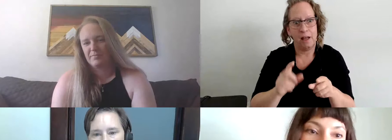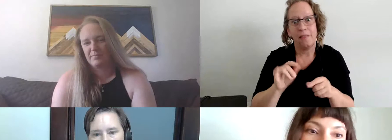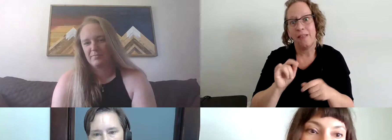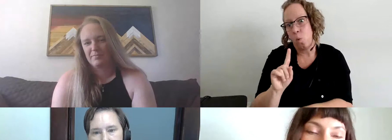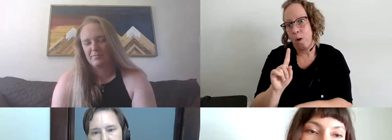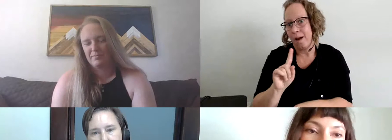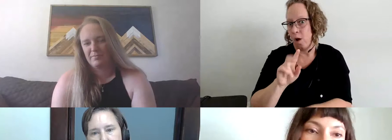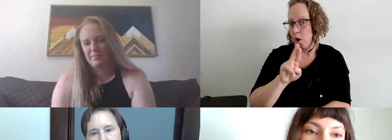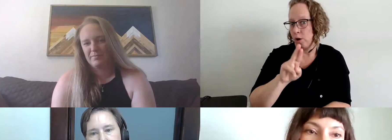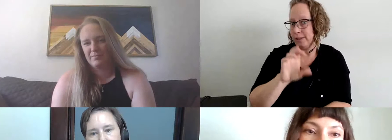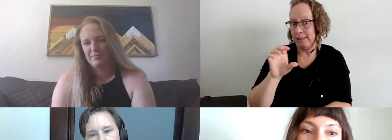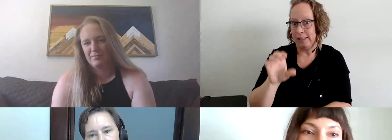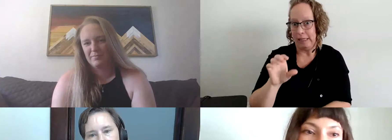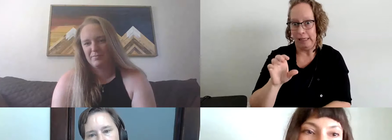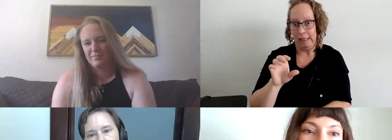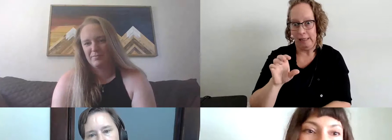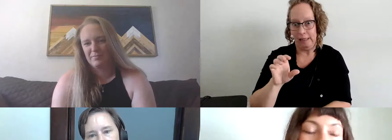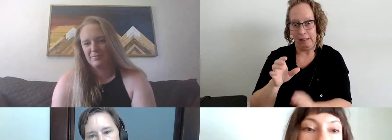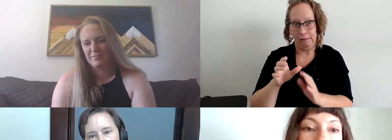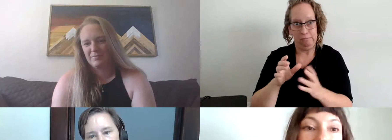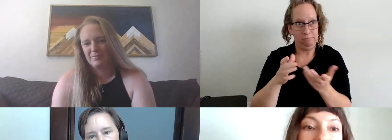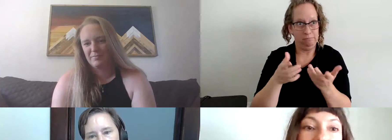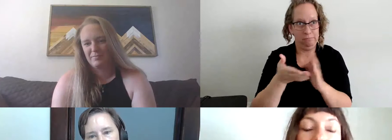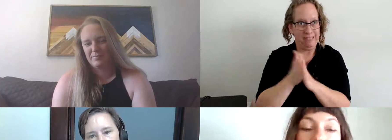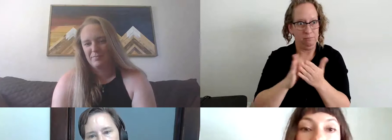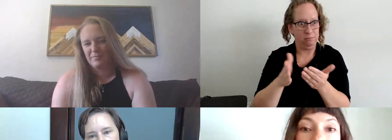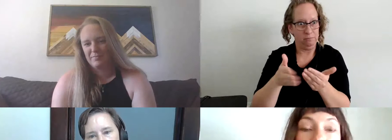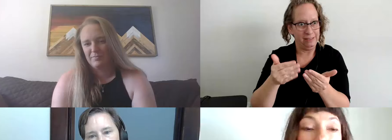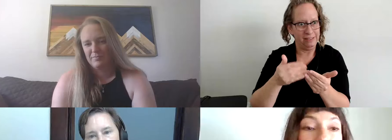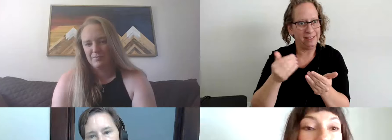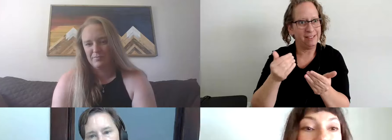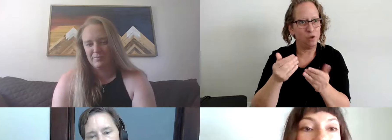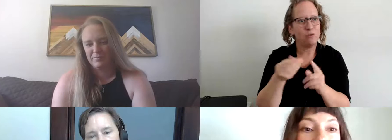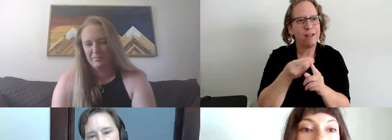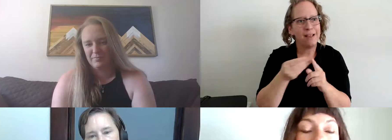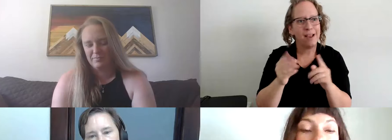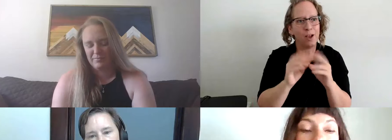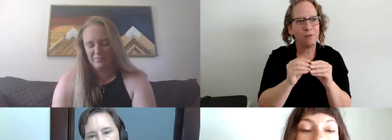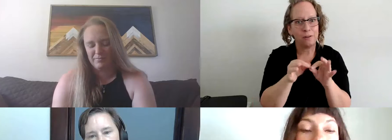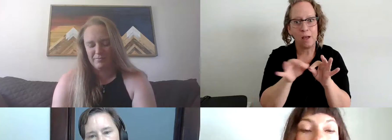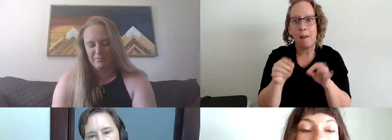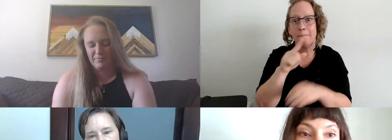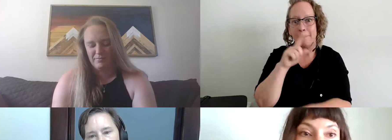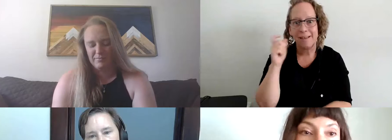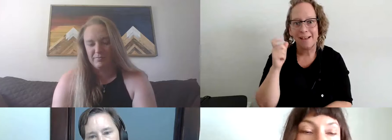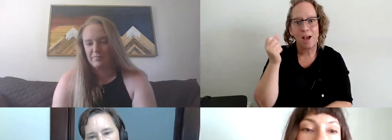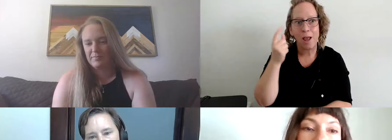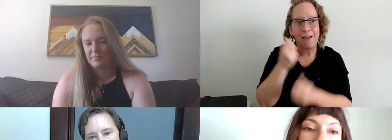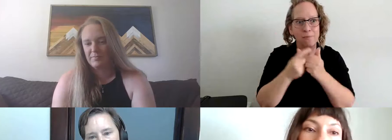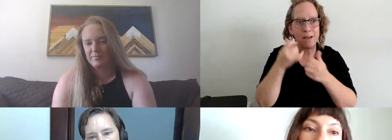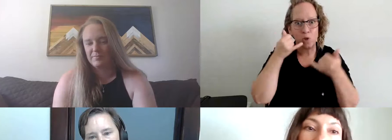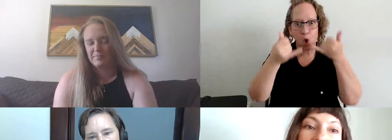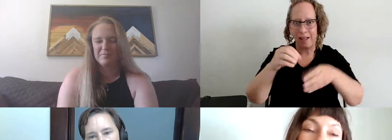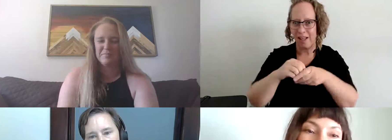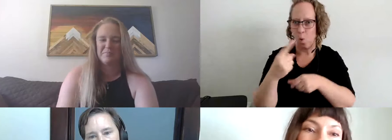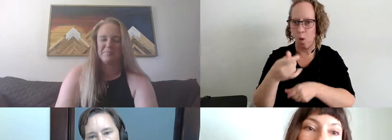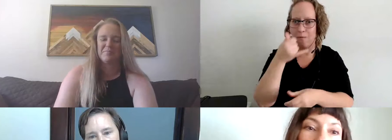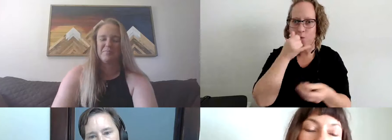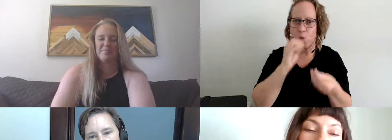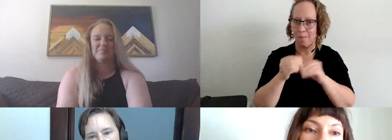relay conference captioning comes in, RCC, because the captioner is dialing in remotely,